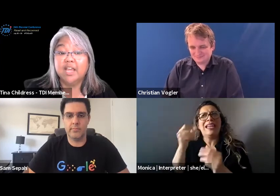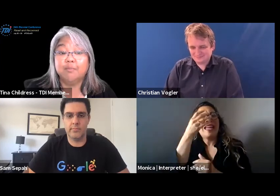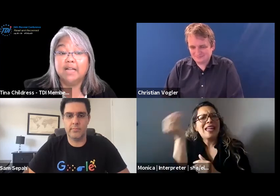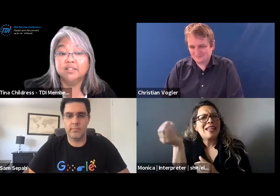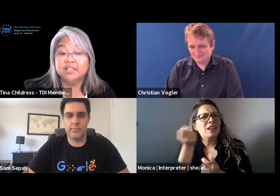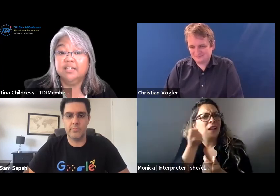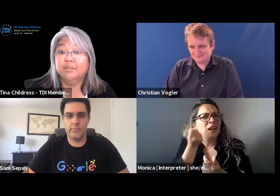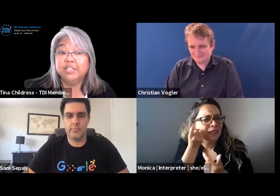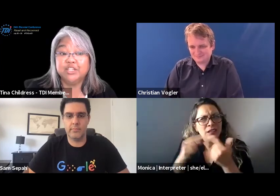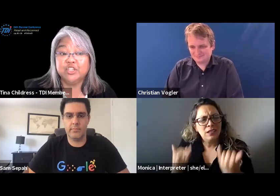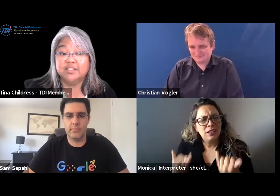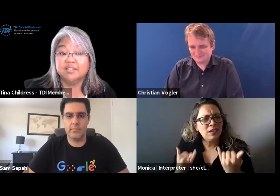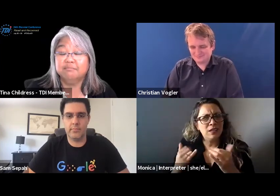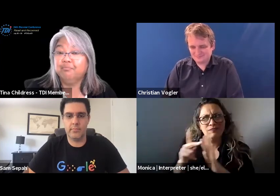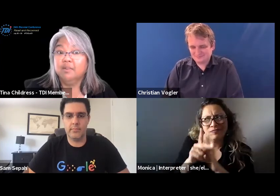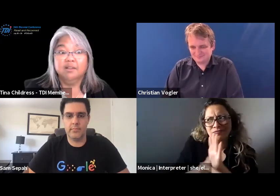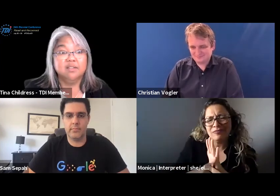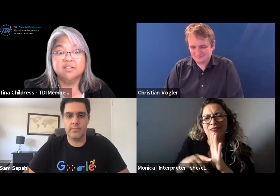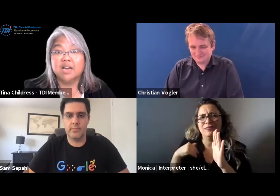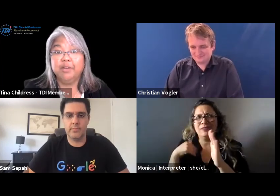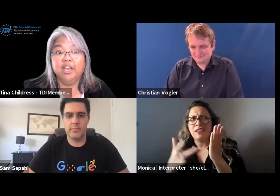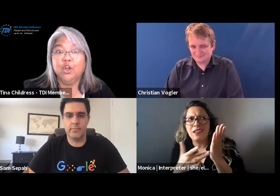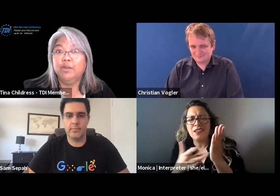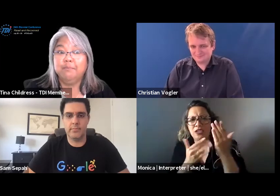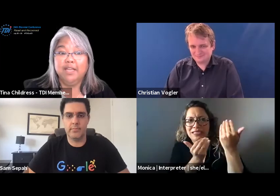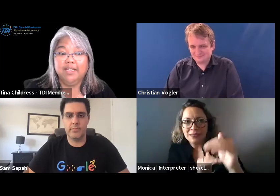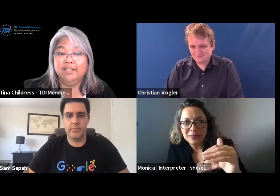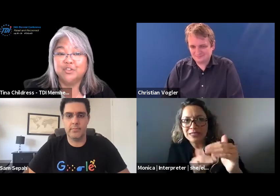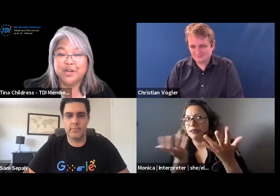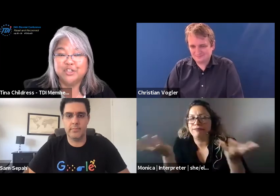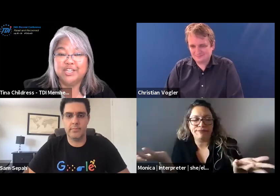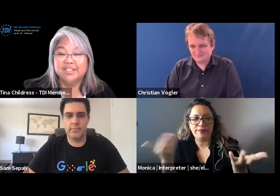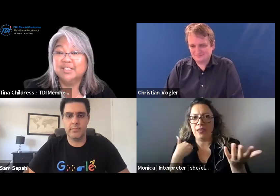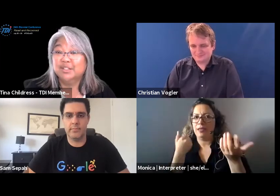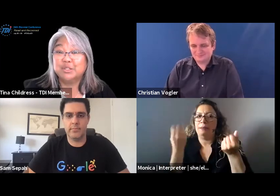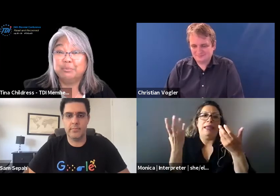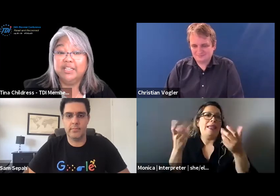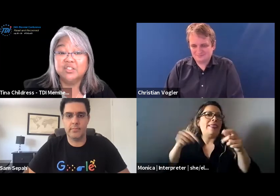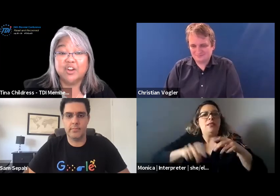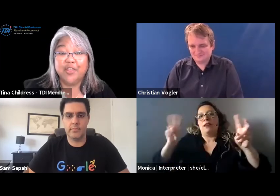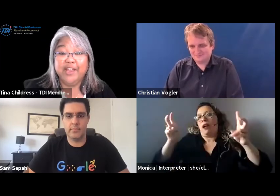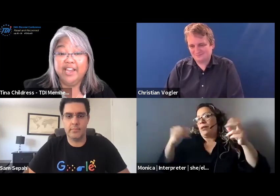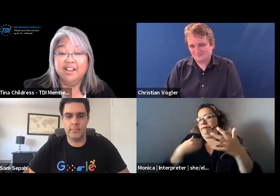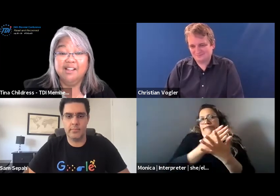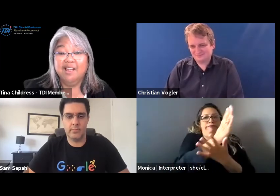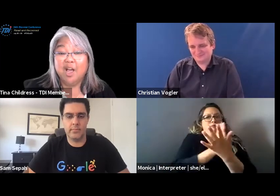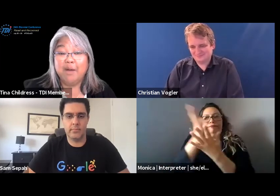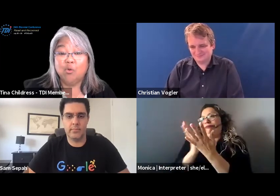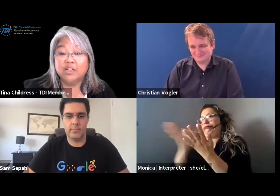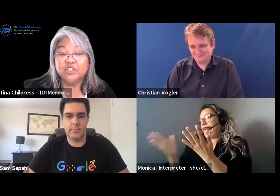and policy limitations. This topic can go in many directions, so please start thinking about